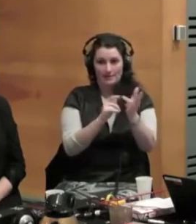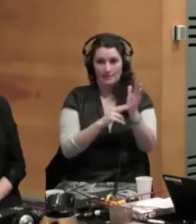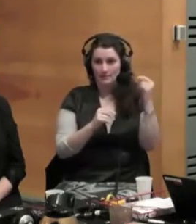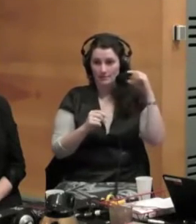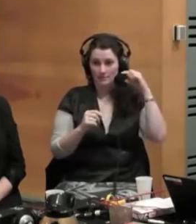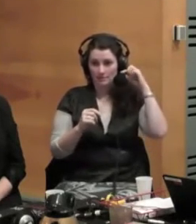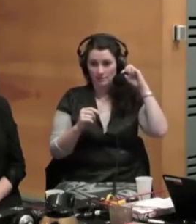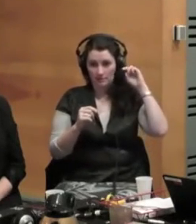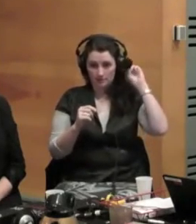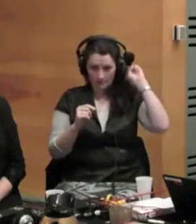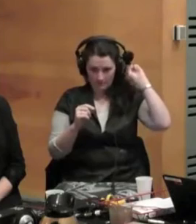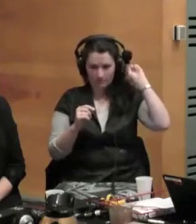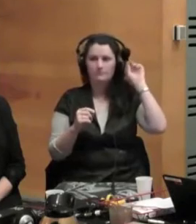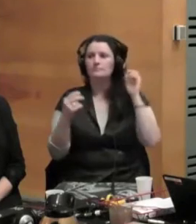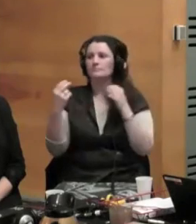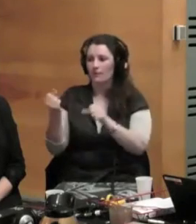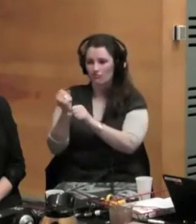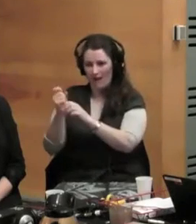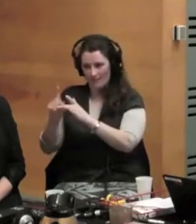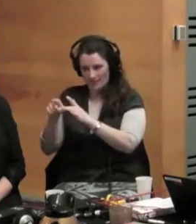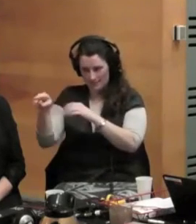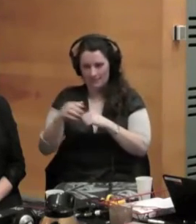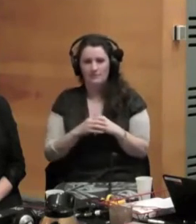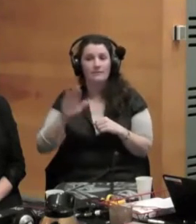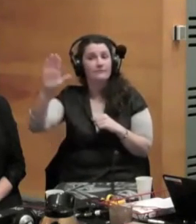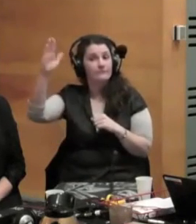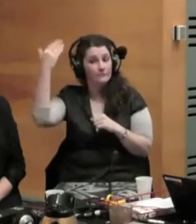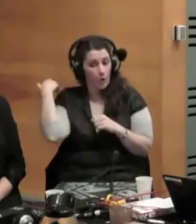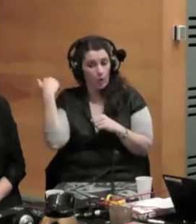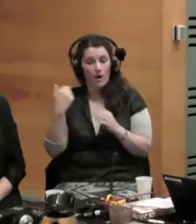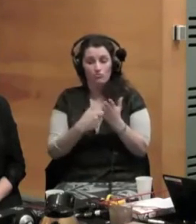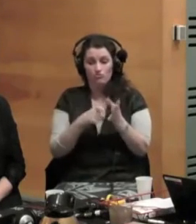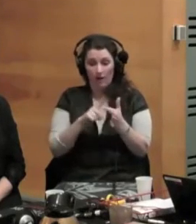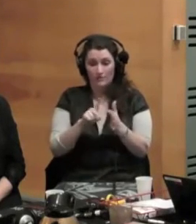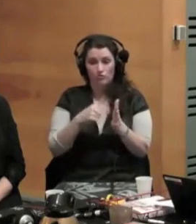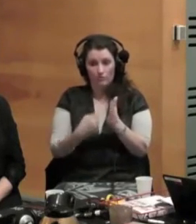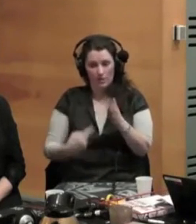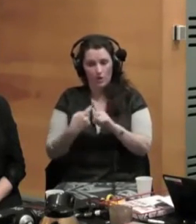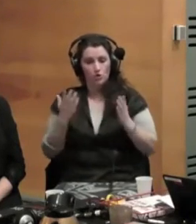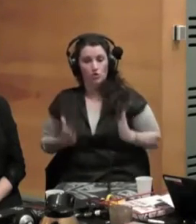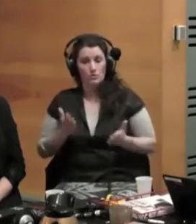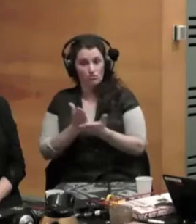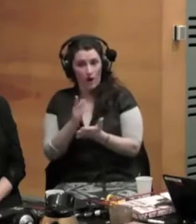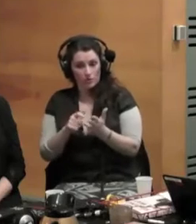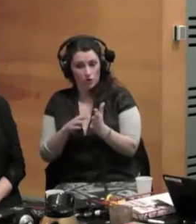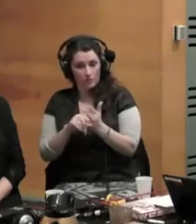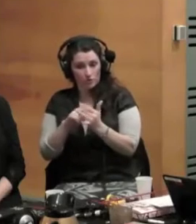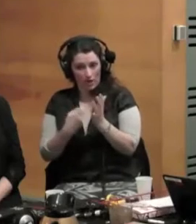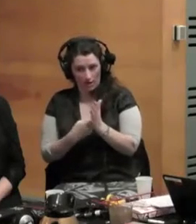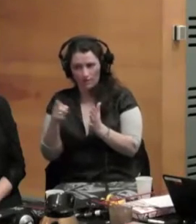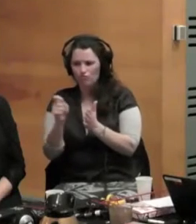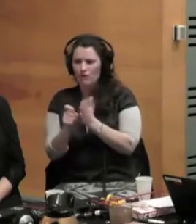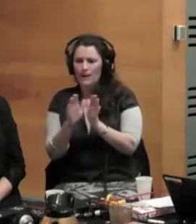Conversation Hour today is the former Australian Human Rights and Race Discrimination Commissioner, Graham Innes. He's written a book called Finding a